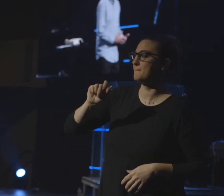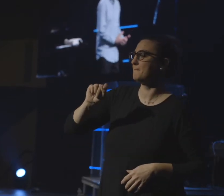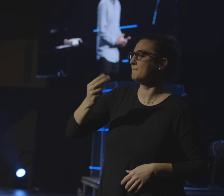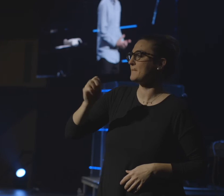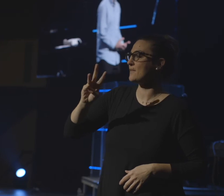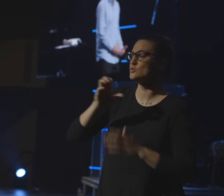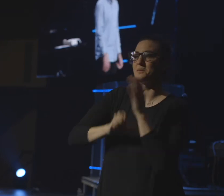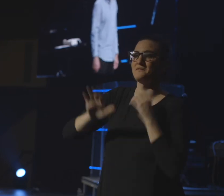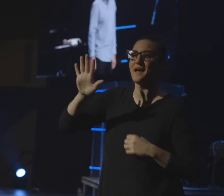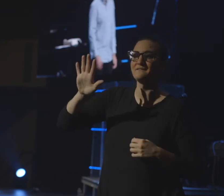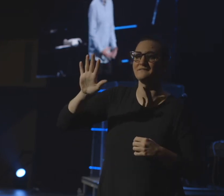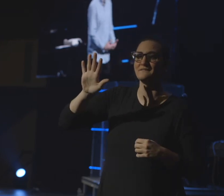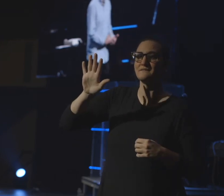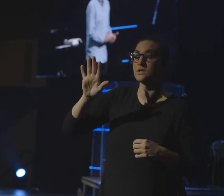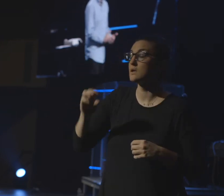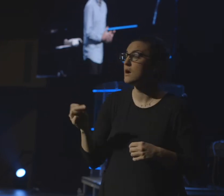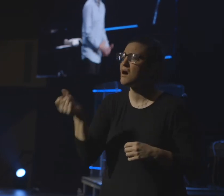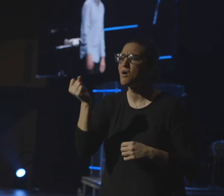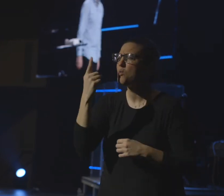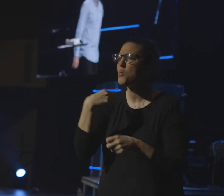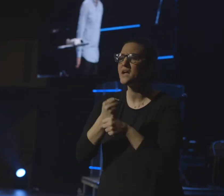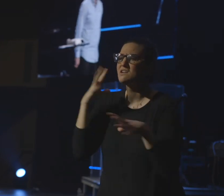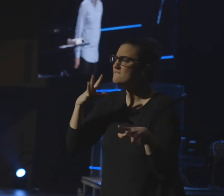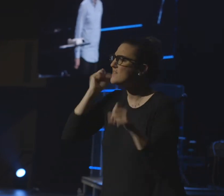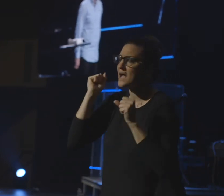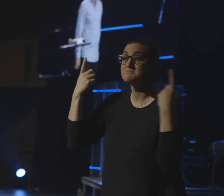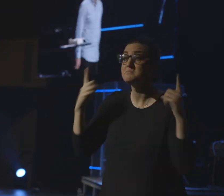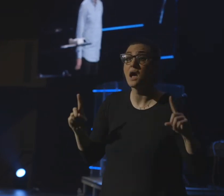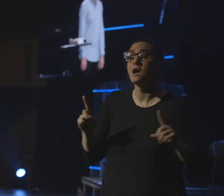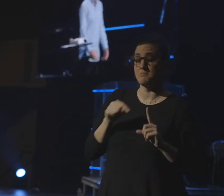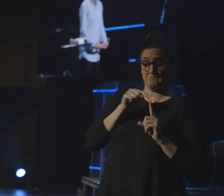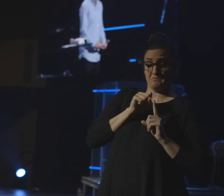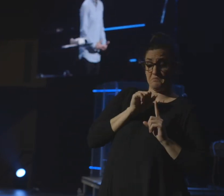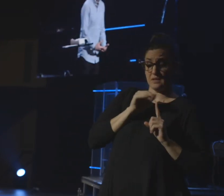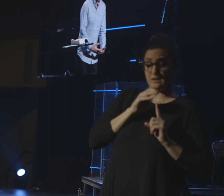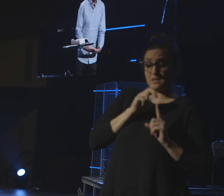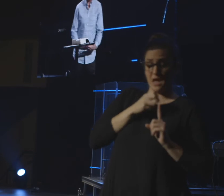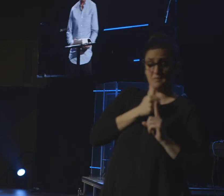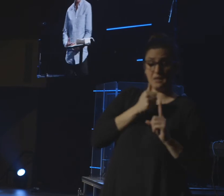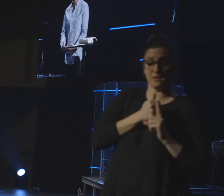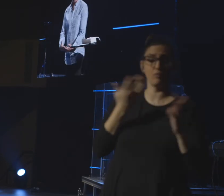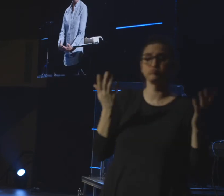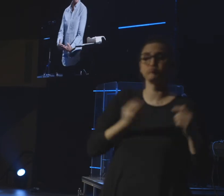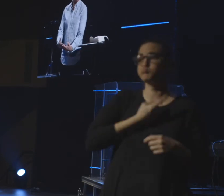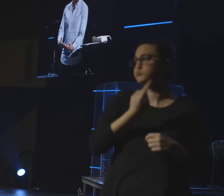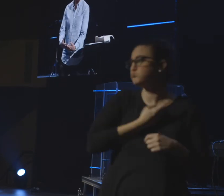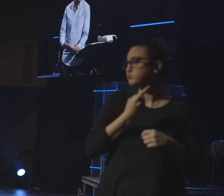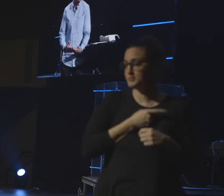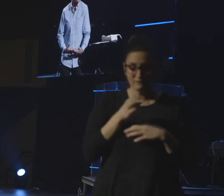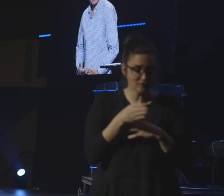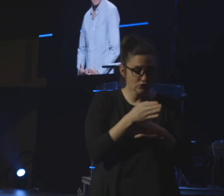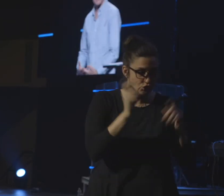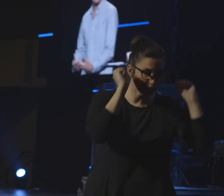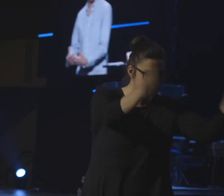fisherman in Galilee, okay, on the backwater of Israel, an anonymous fisherman, to being a follower of Jesus,